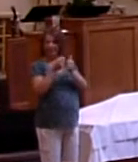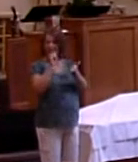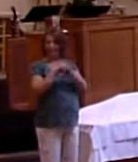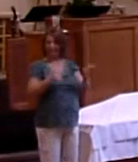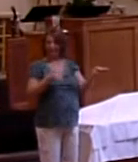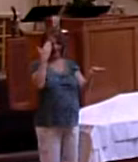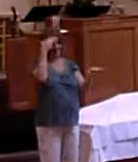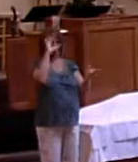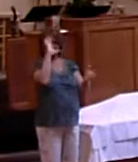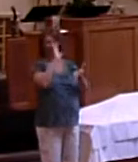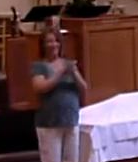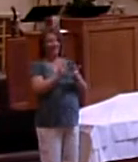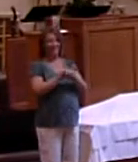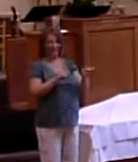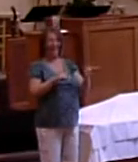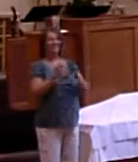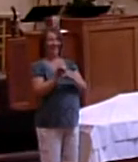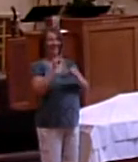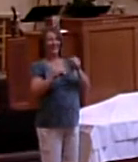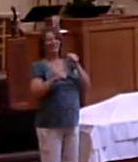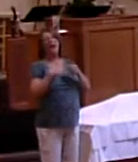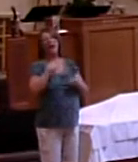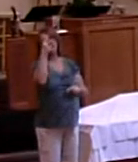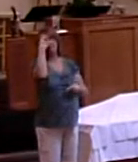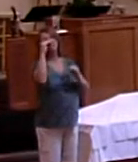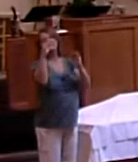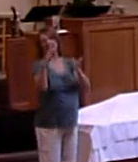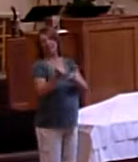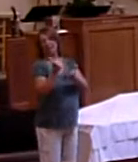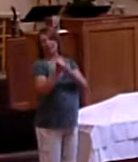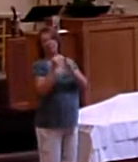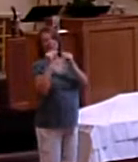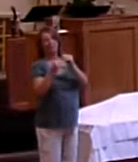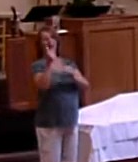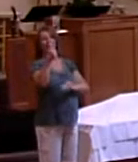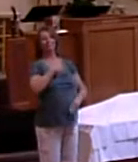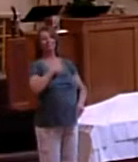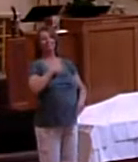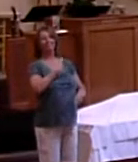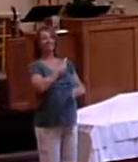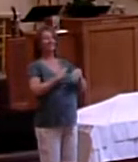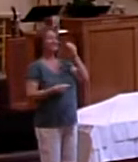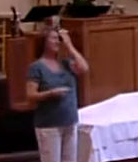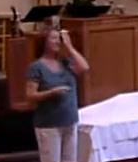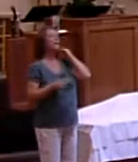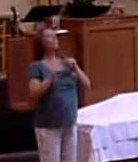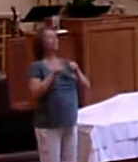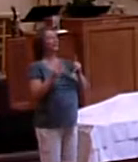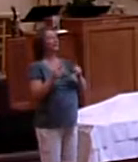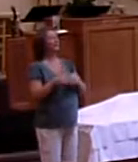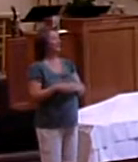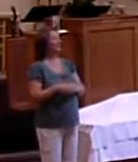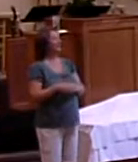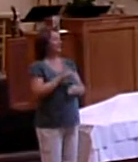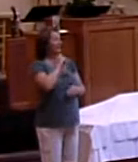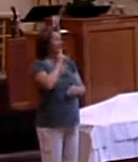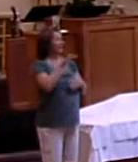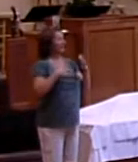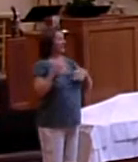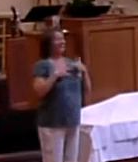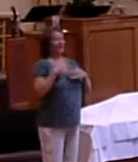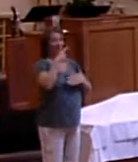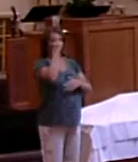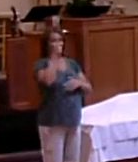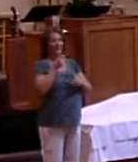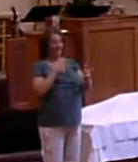could not believe it. Well, I guess it was the instructor that probably that helped him the most. But his skill level went. He was really excited because he shot it